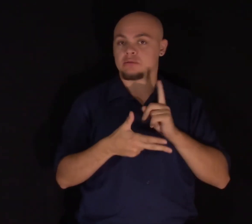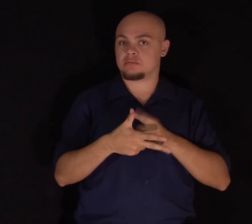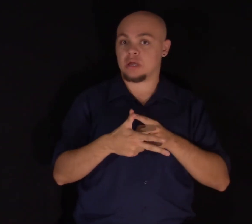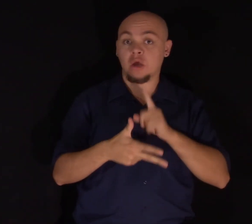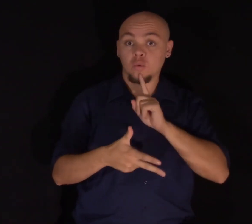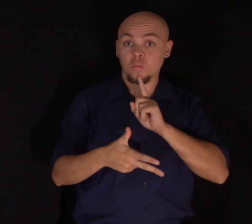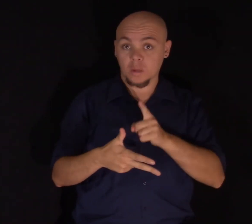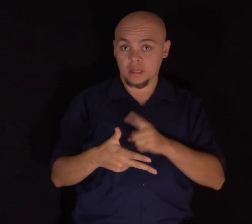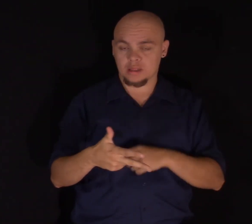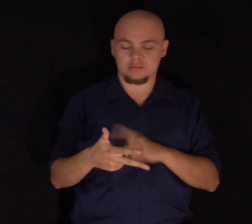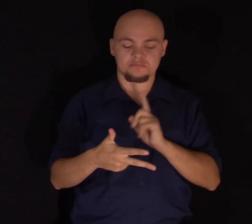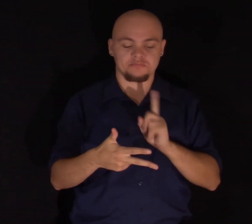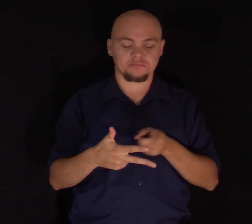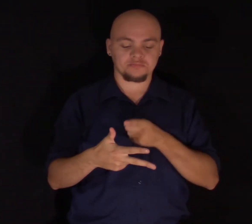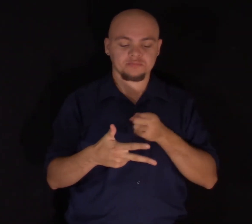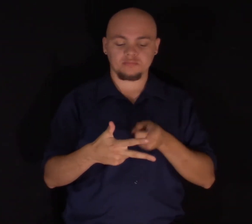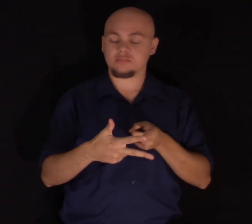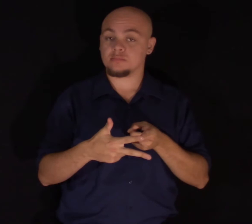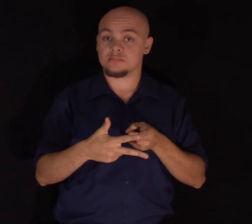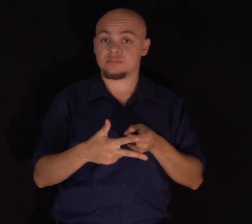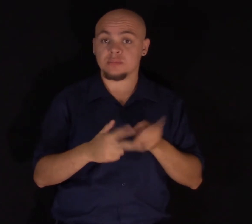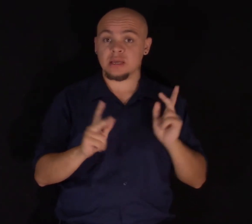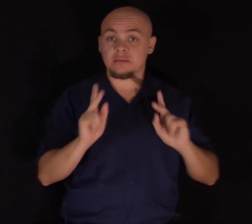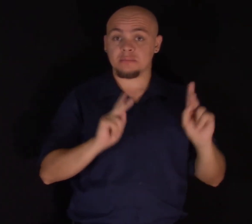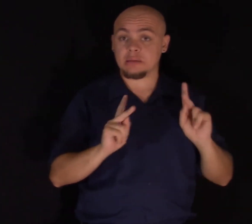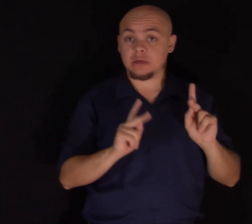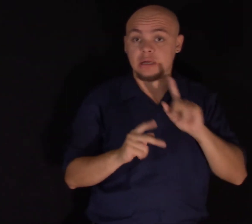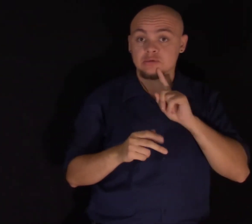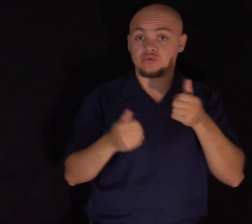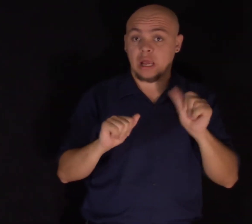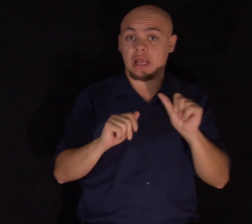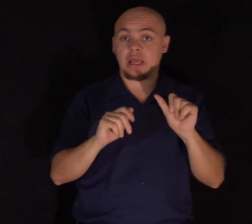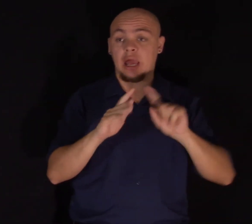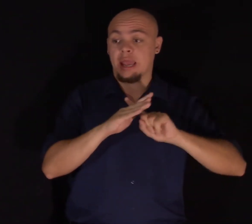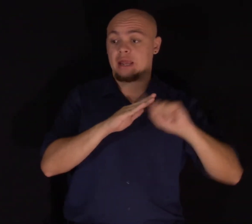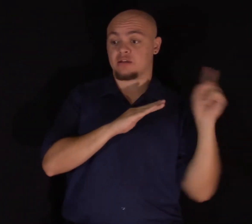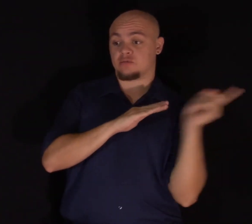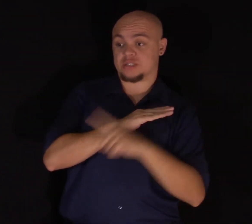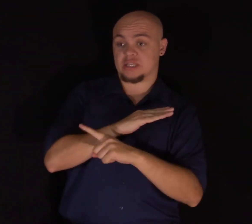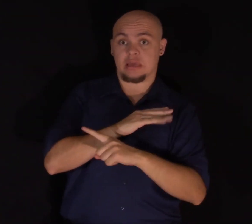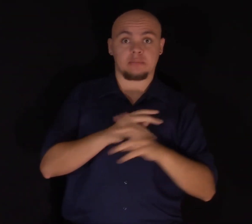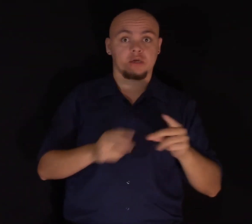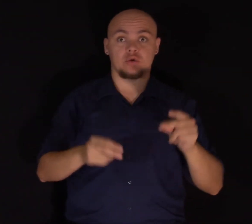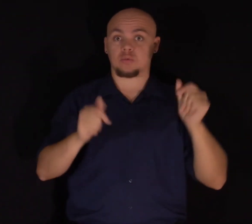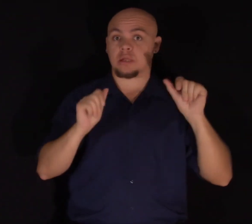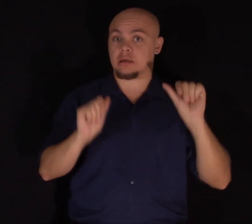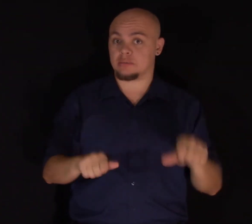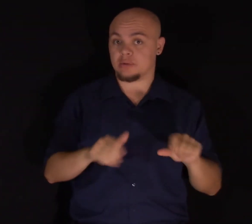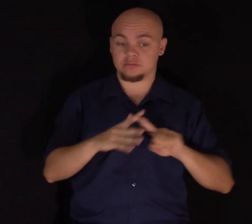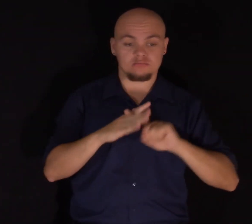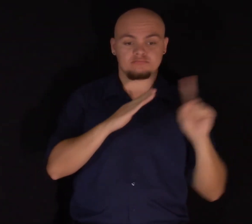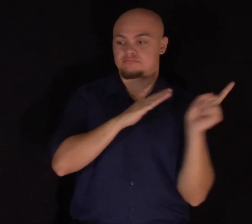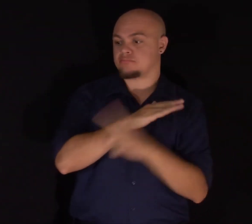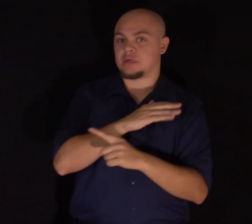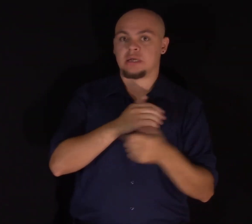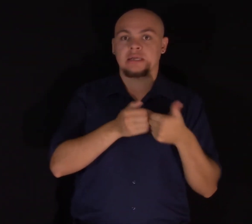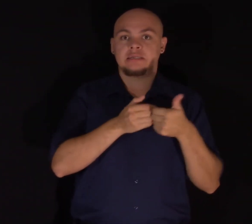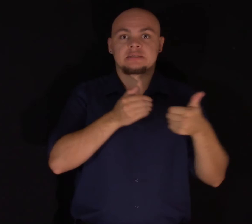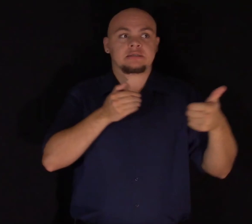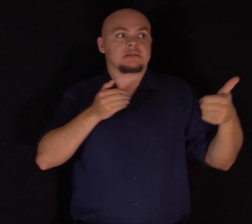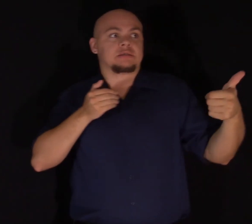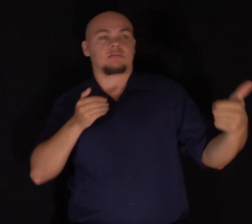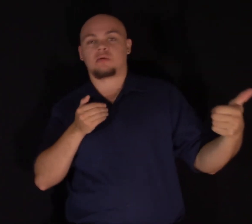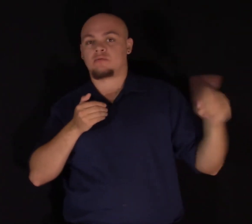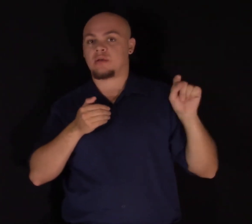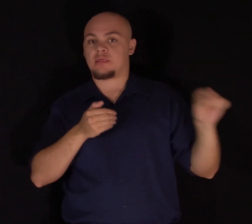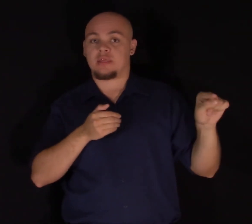thing. The second thing people will do is they will try to run away as quickly as possible to put as much distance